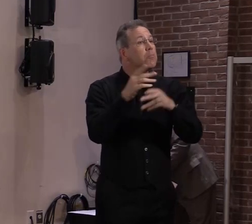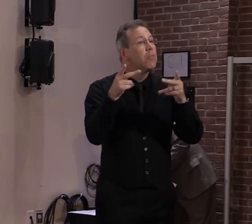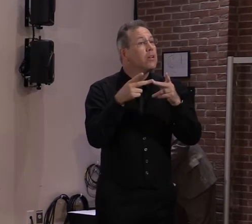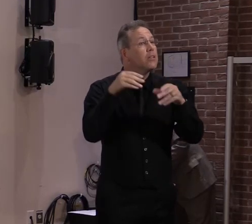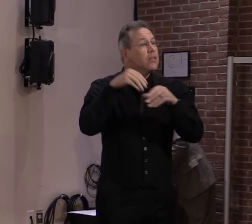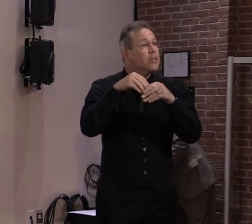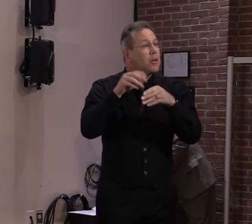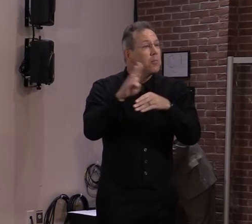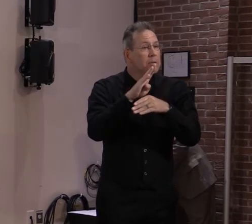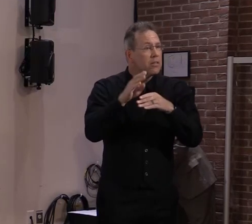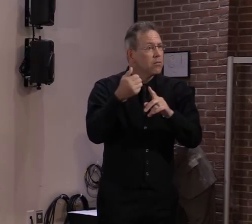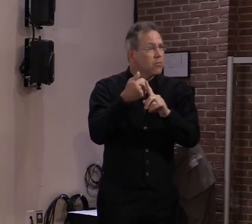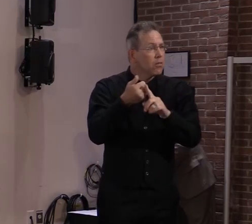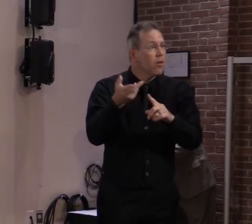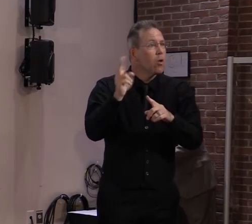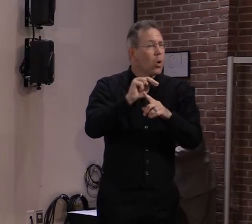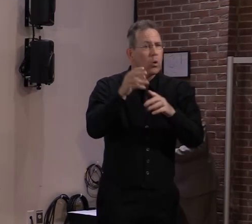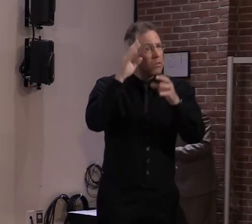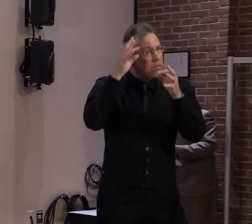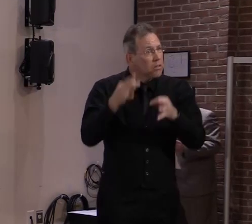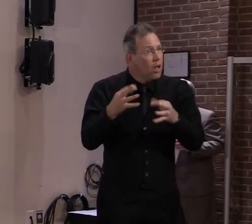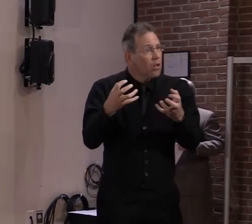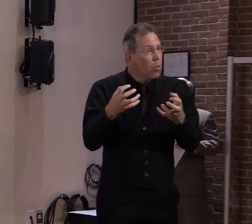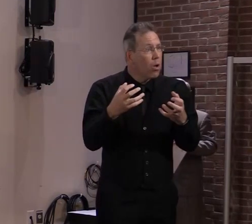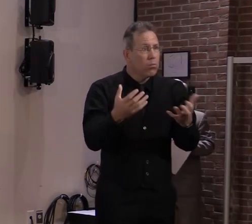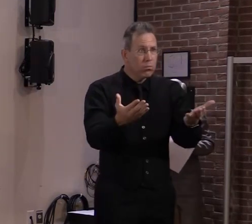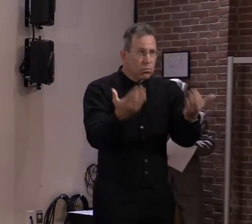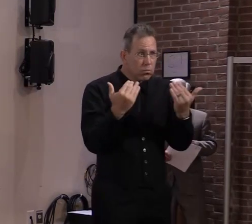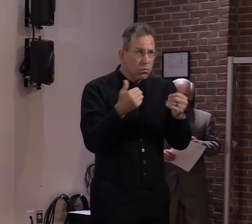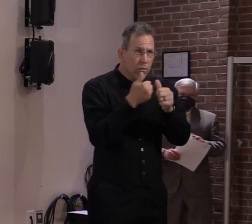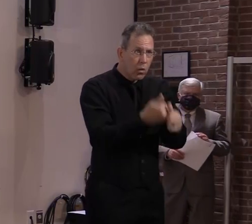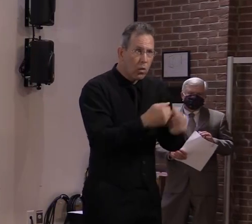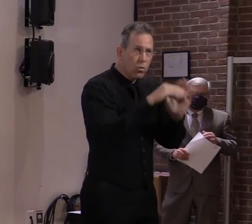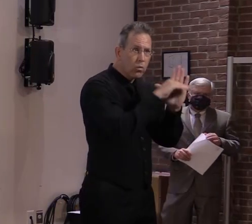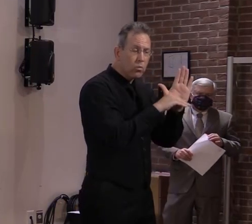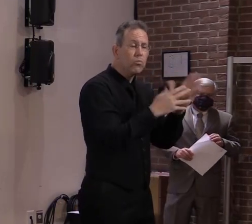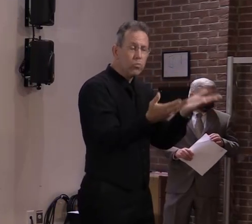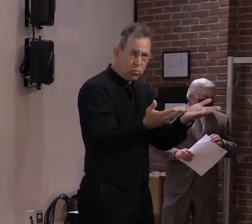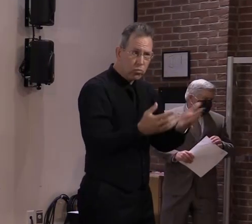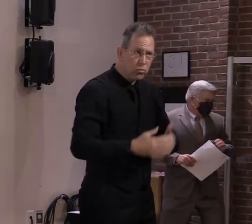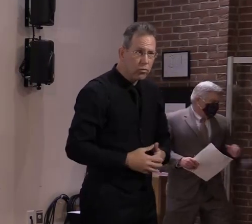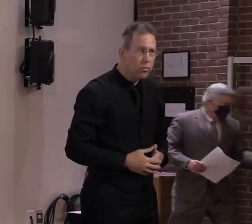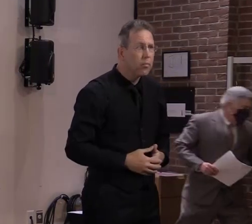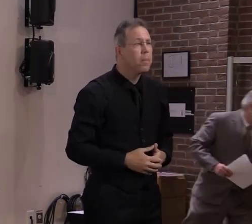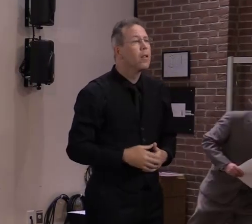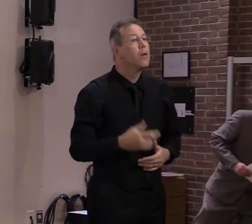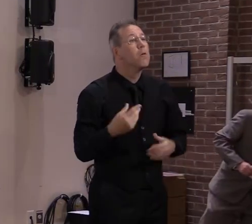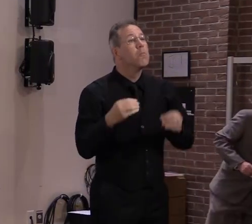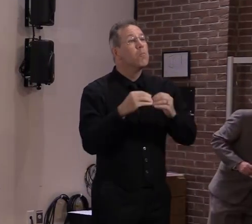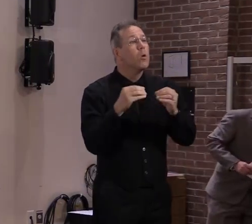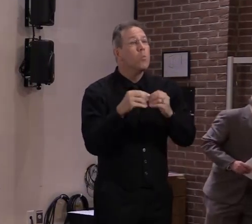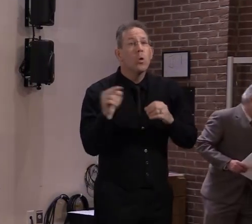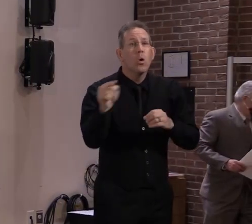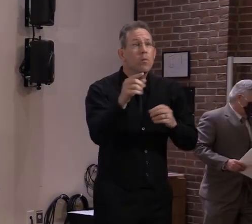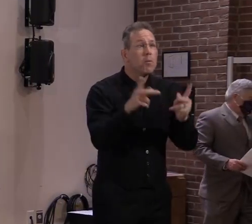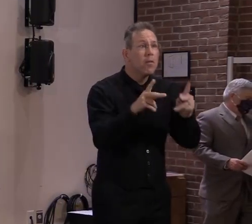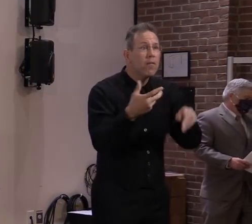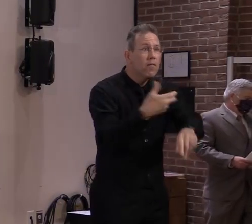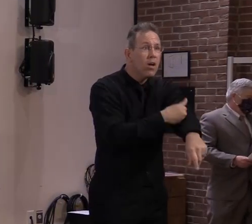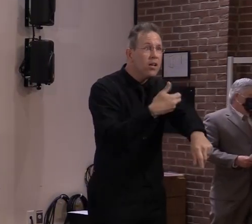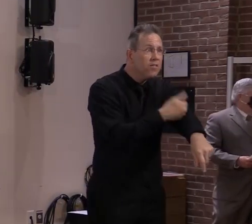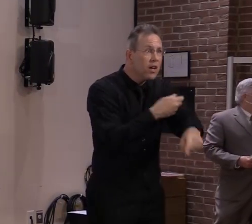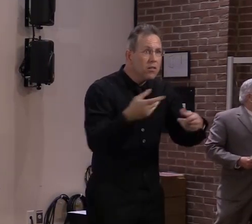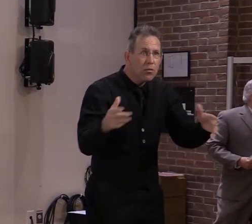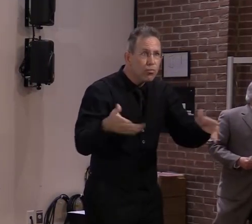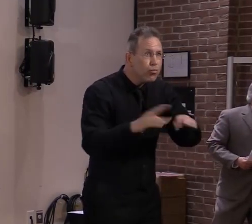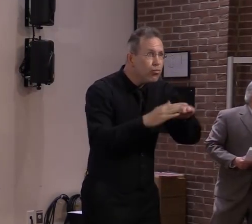choose. And as more Vermonters are vaccinated, we'll take additional steps in the near future.